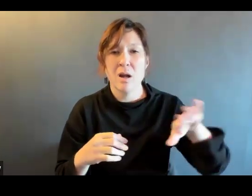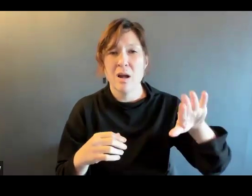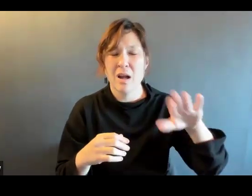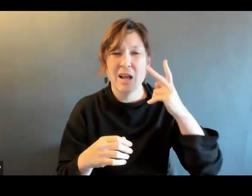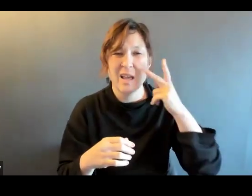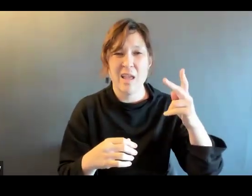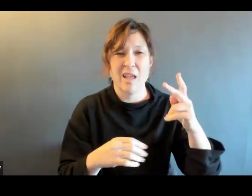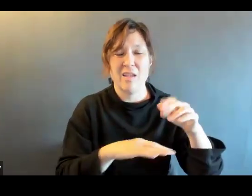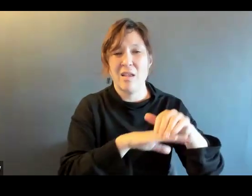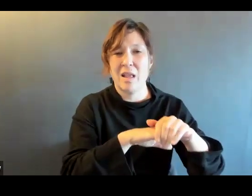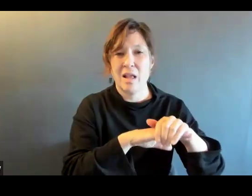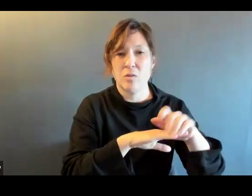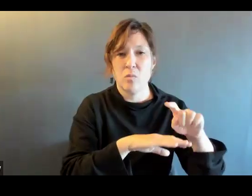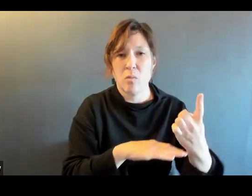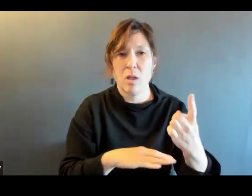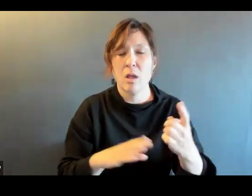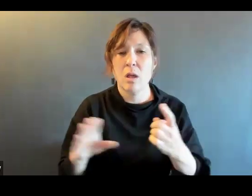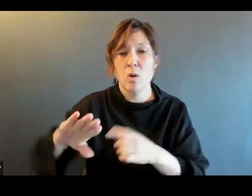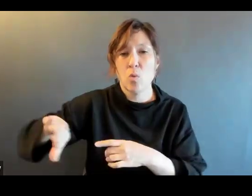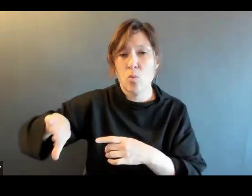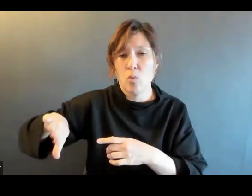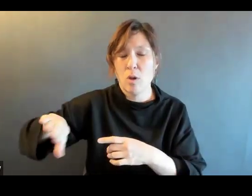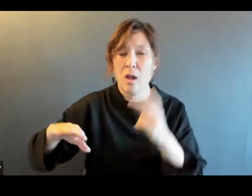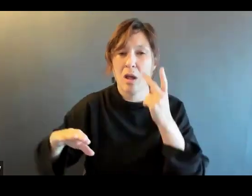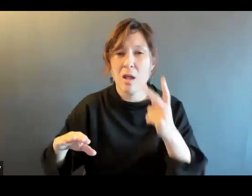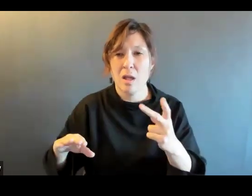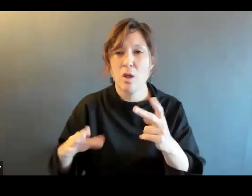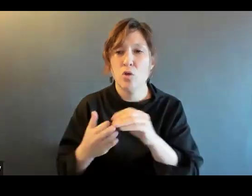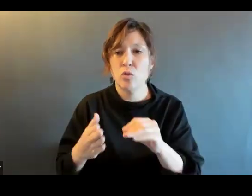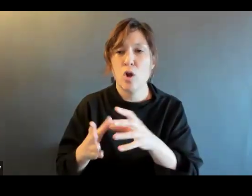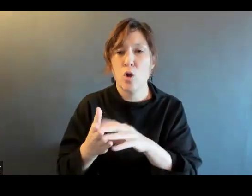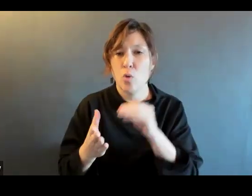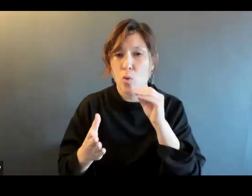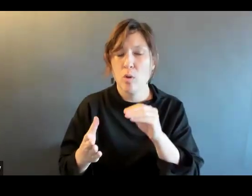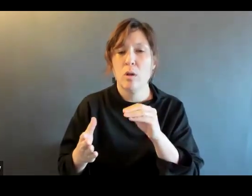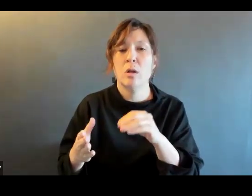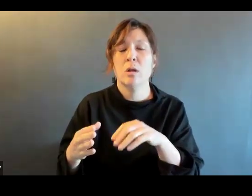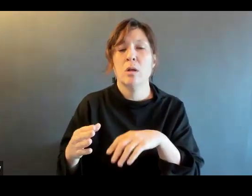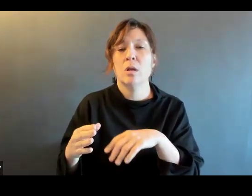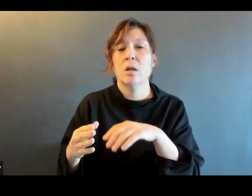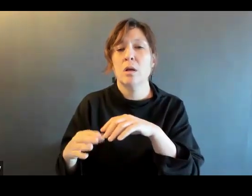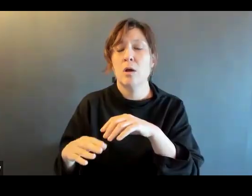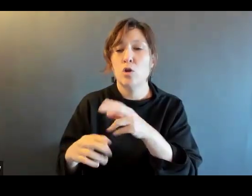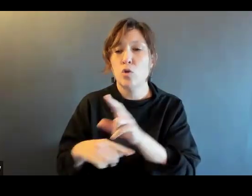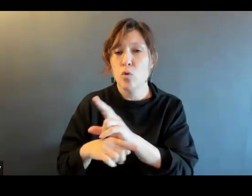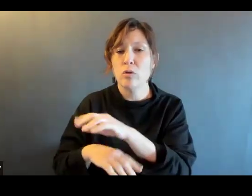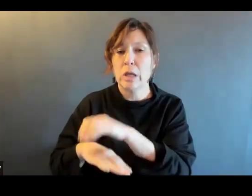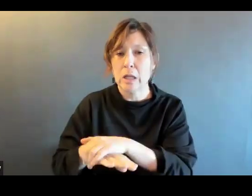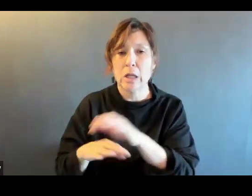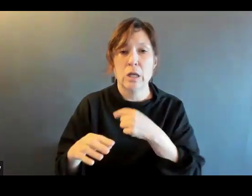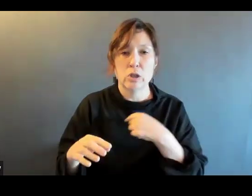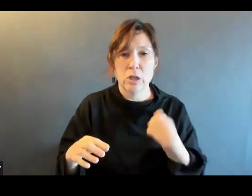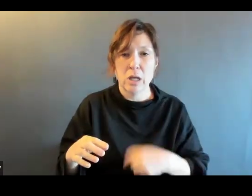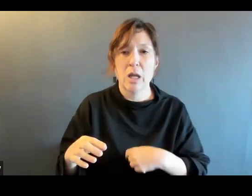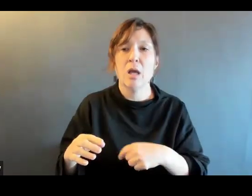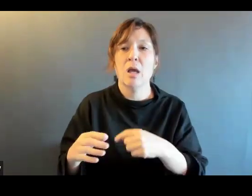On the right are dual language programs where students learn grade level content in English and Chinese and become proficient in both. Most BPS